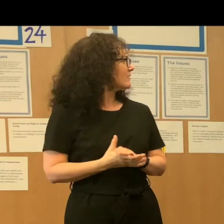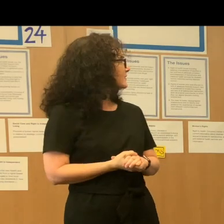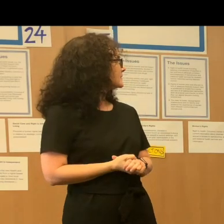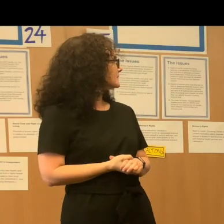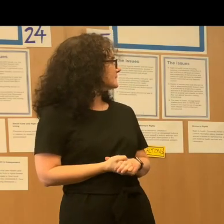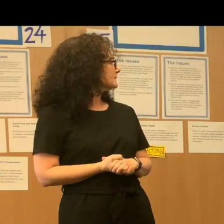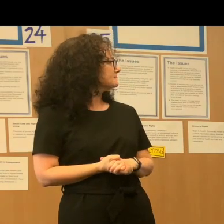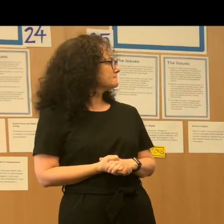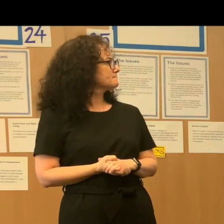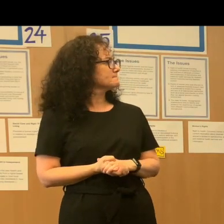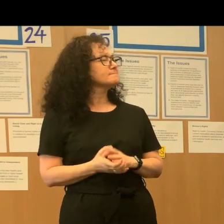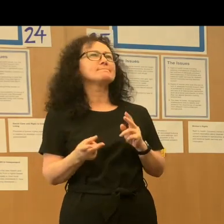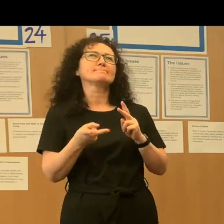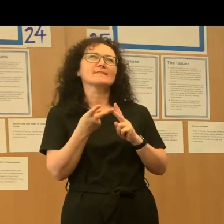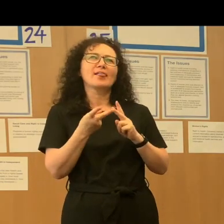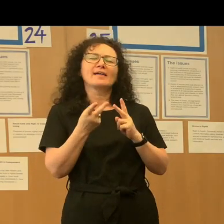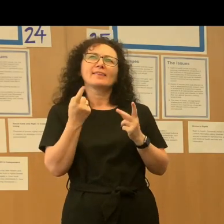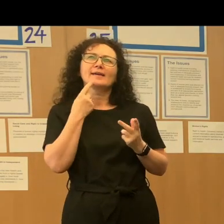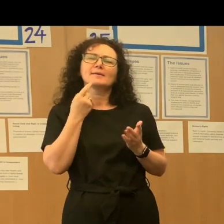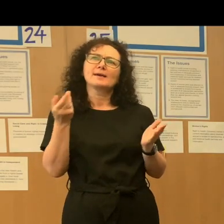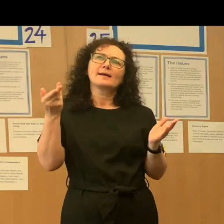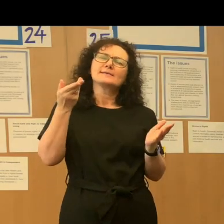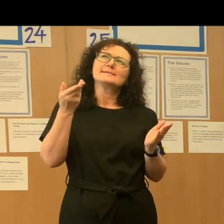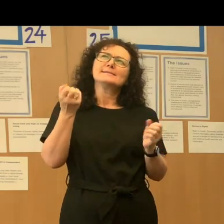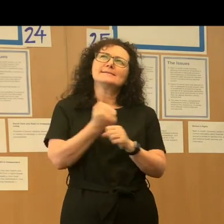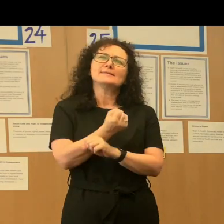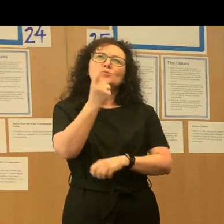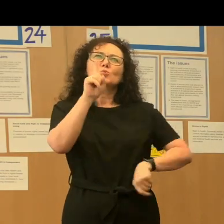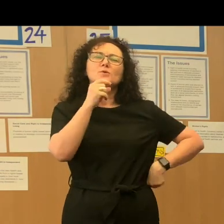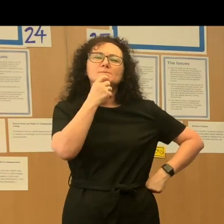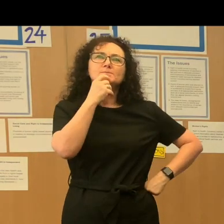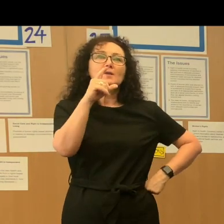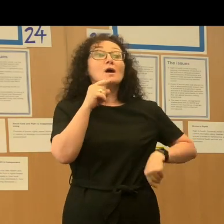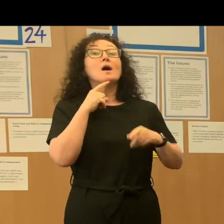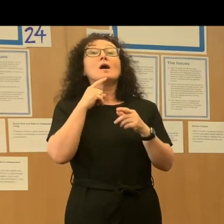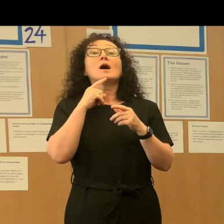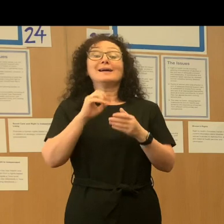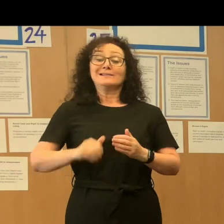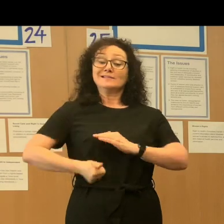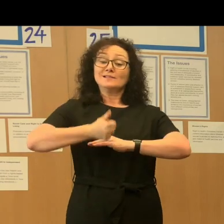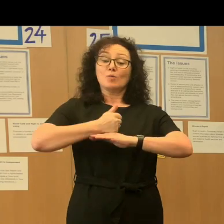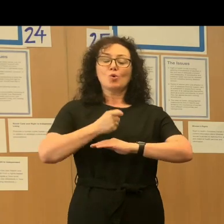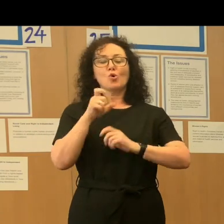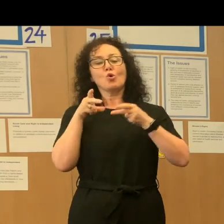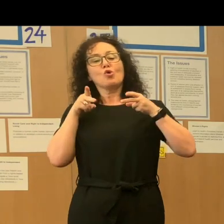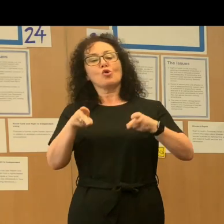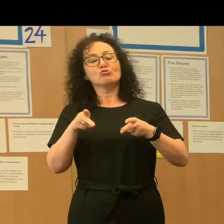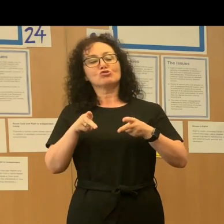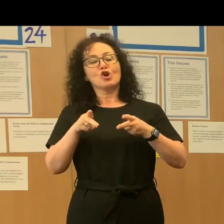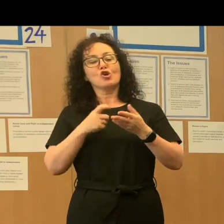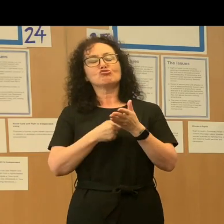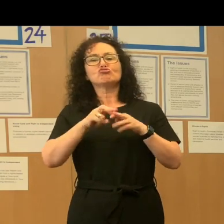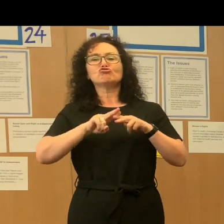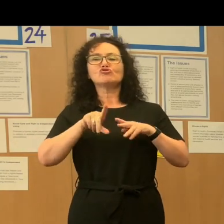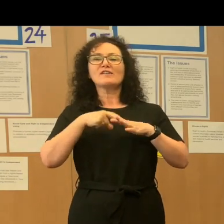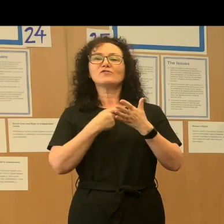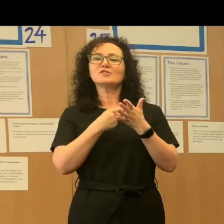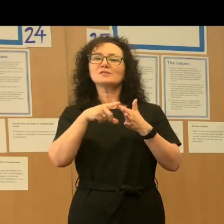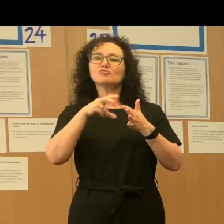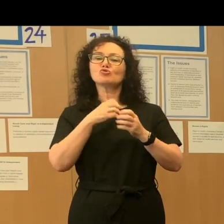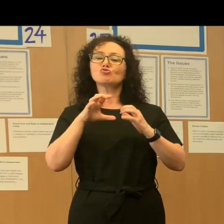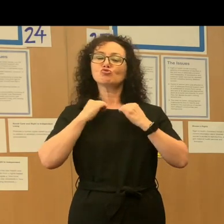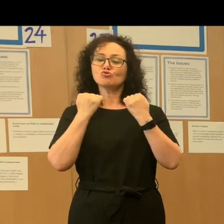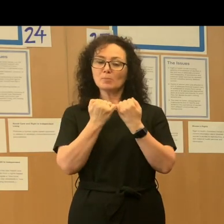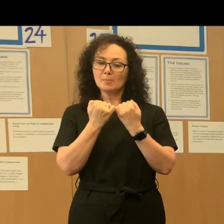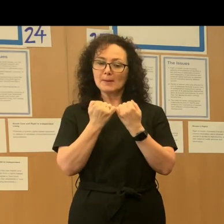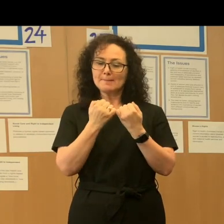And then one of the other things that we did through SNAP 1 was to set up a reference group on the right to an adequate standard of living that brought together a range of